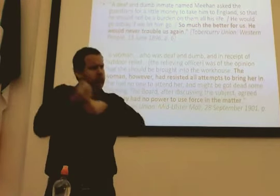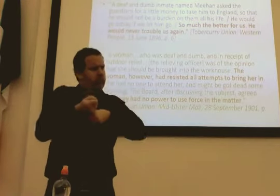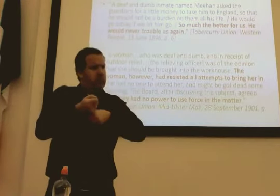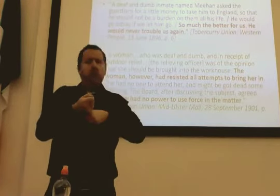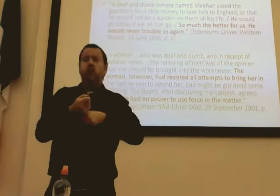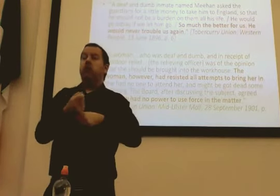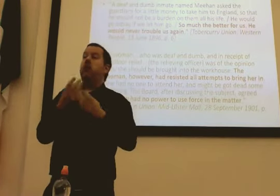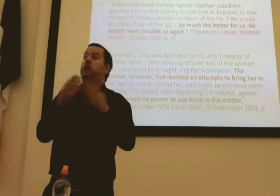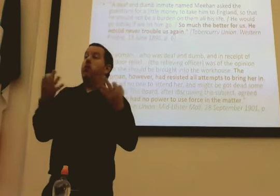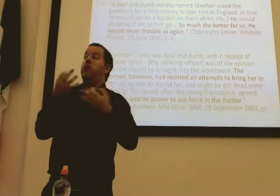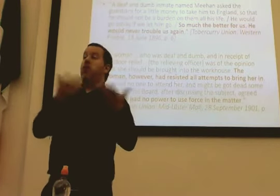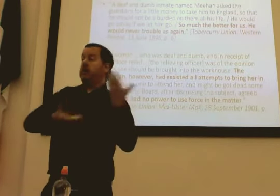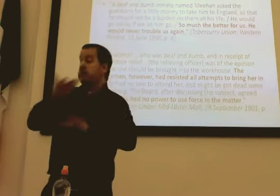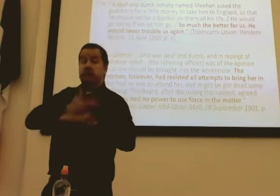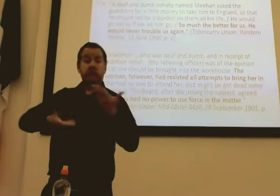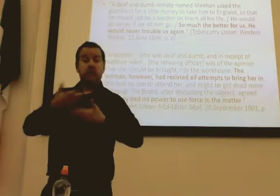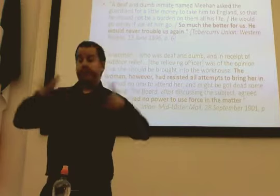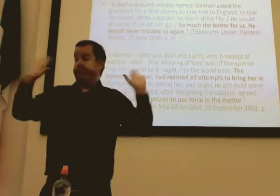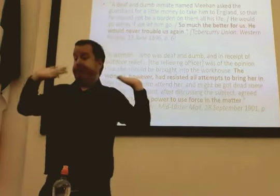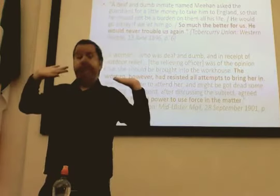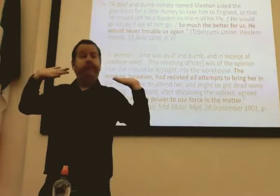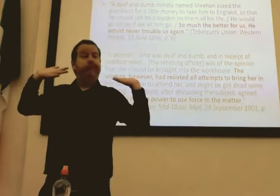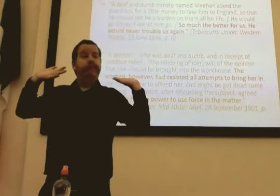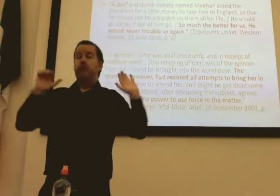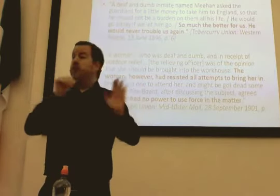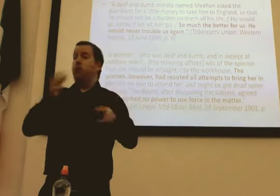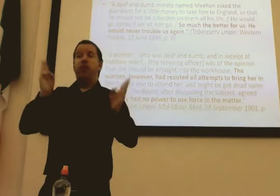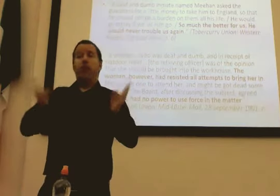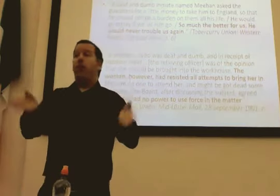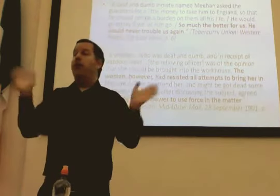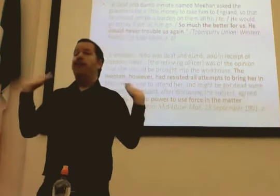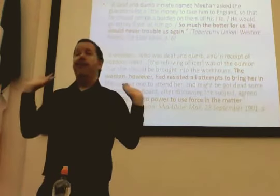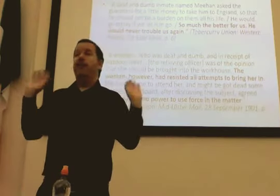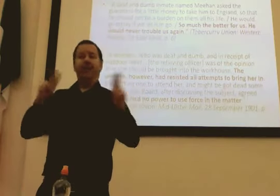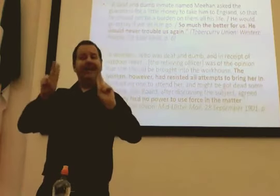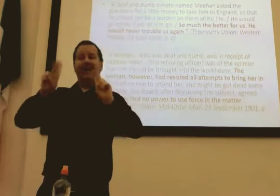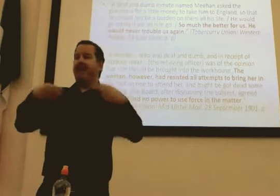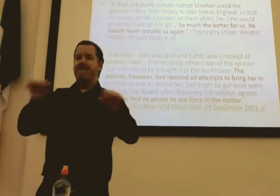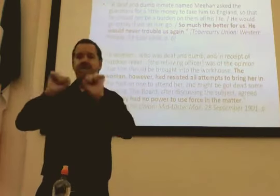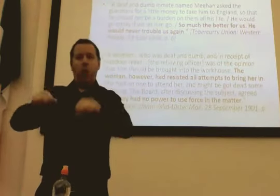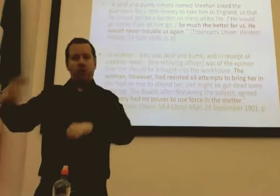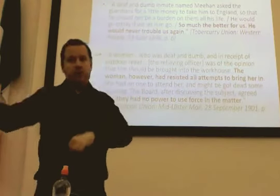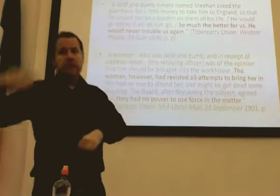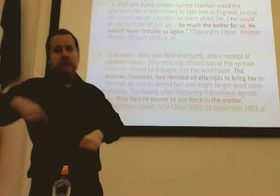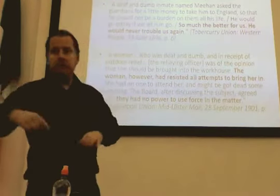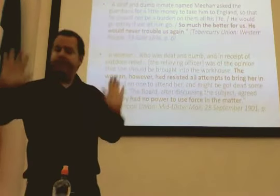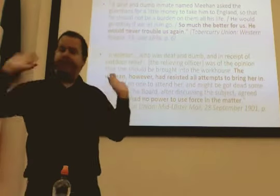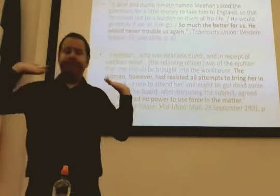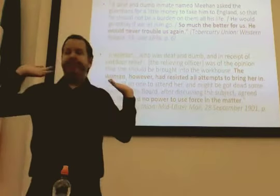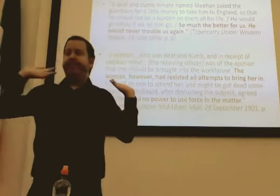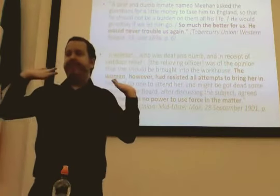of Guardians, saying we should be bringing her in here, they decided, no, actually, we have no power to do that. We can't force anyone into our